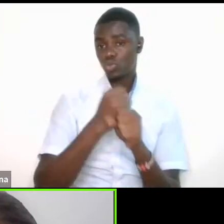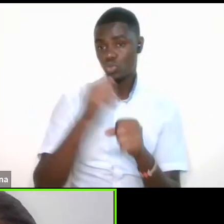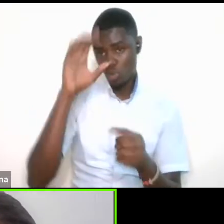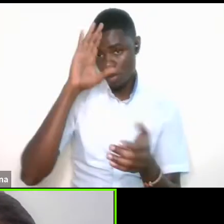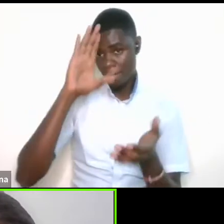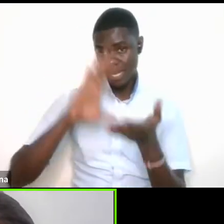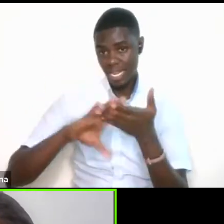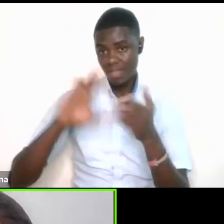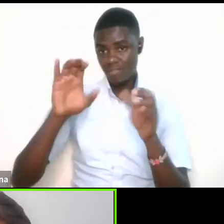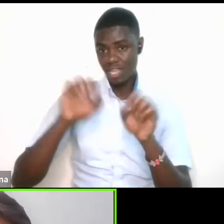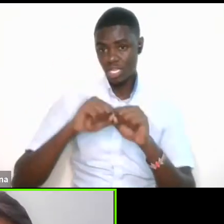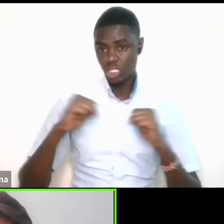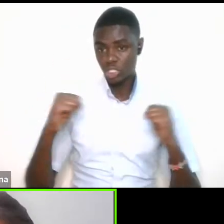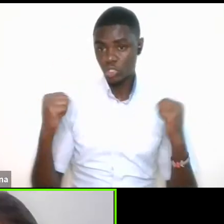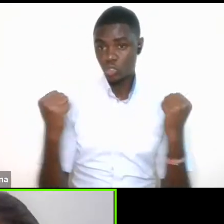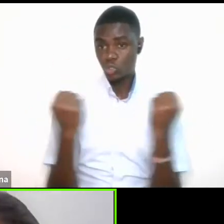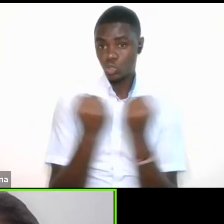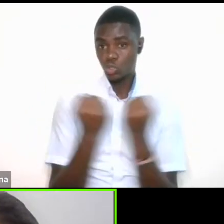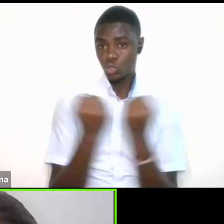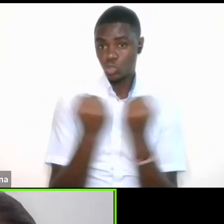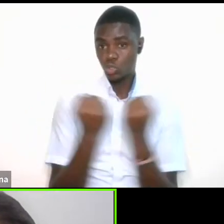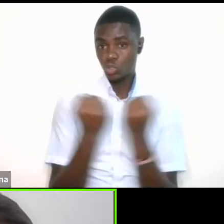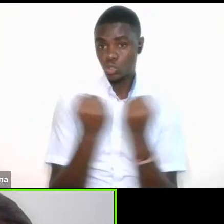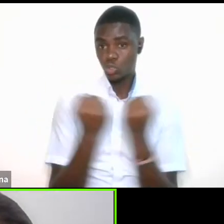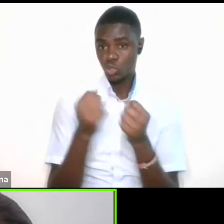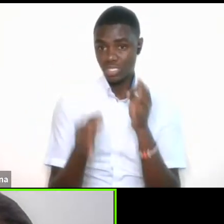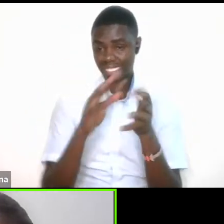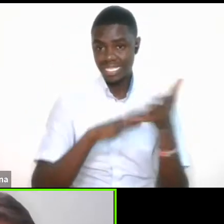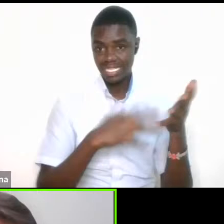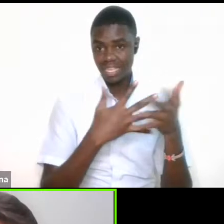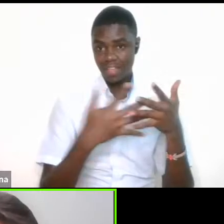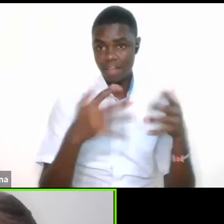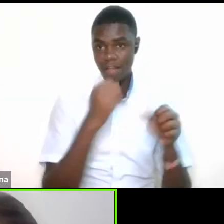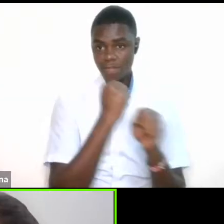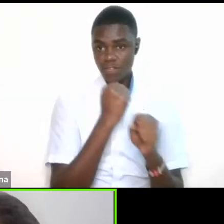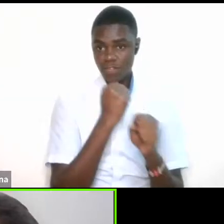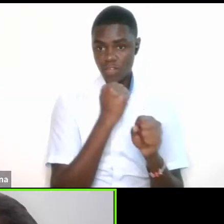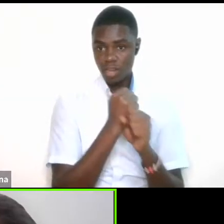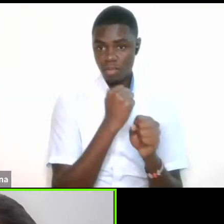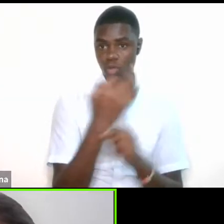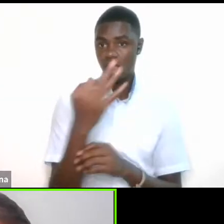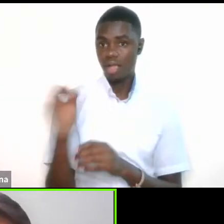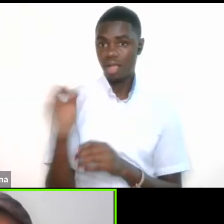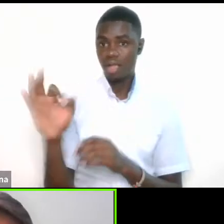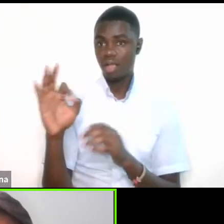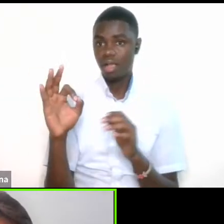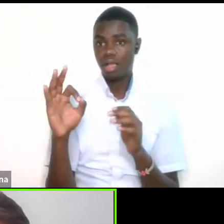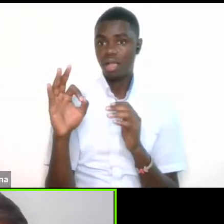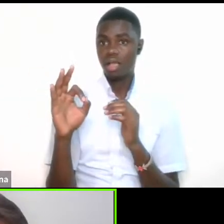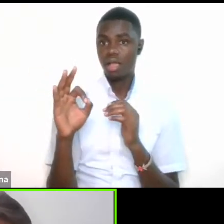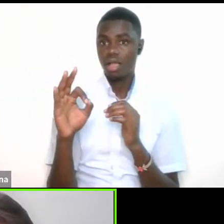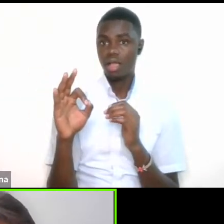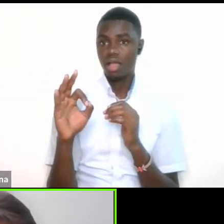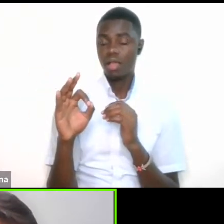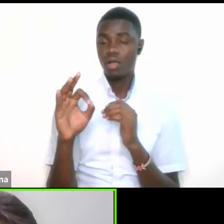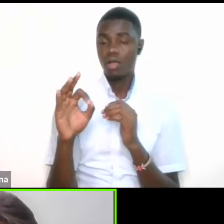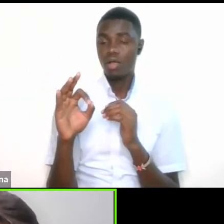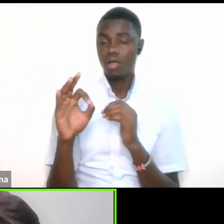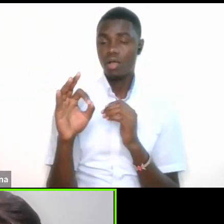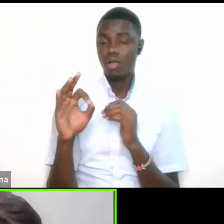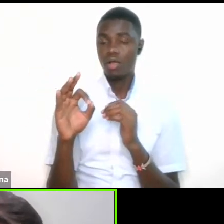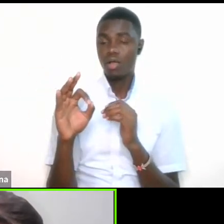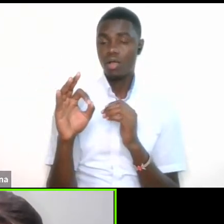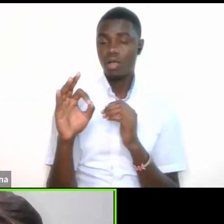actionable strategies that inform curriculum design, classroom practices, and systematic